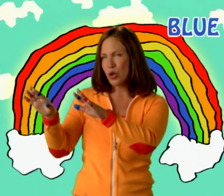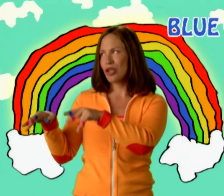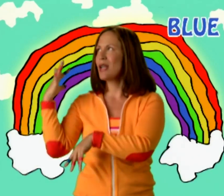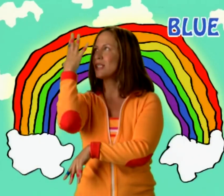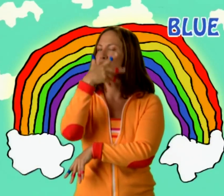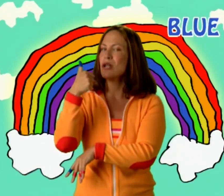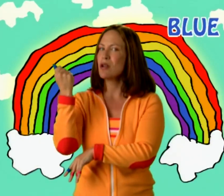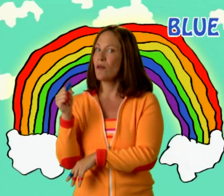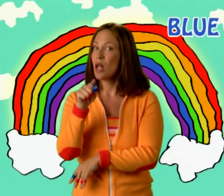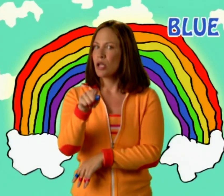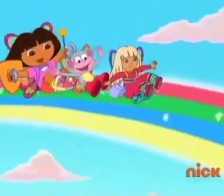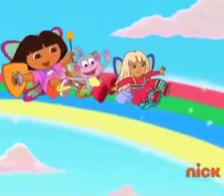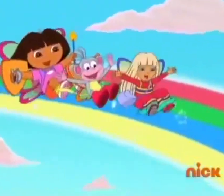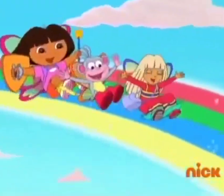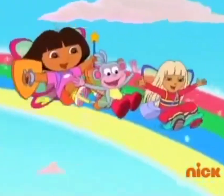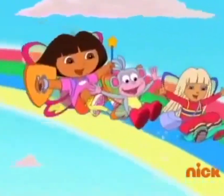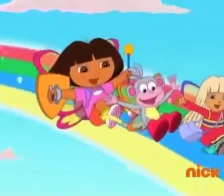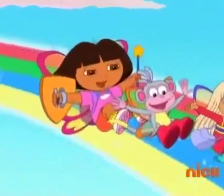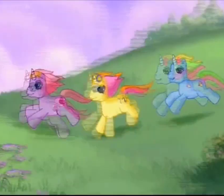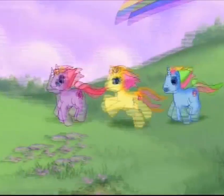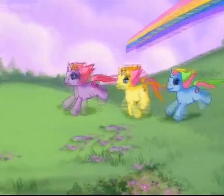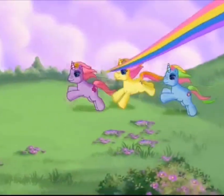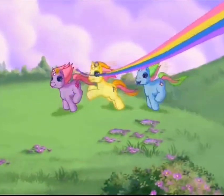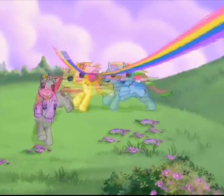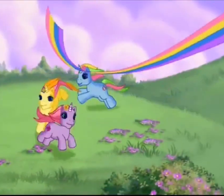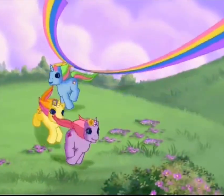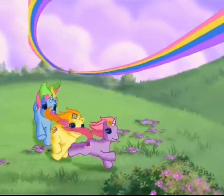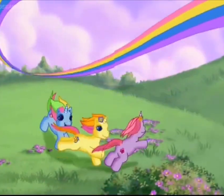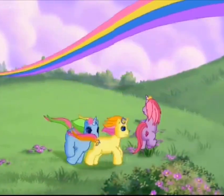ocean is beautiful. Do you know the colors of our rainbow, too?